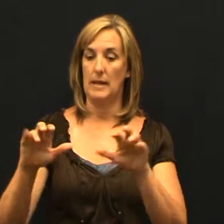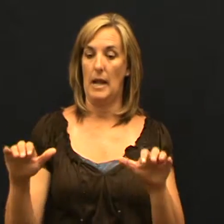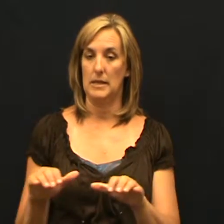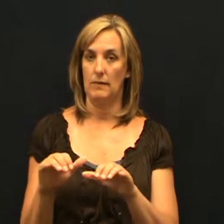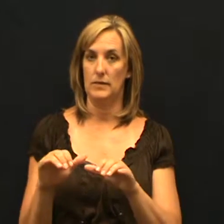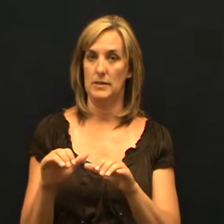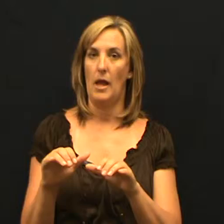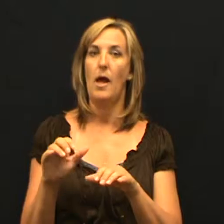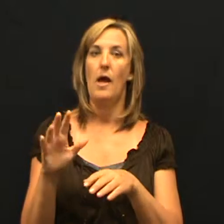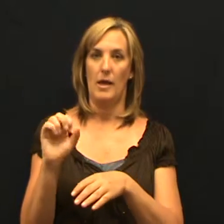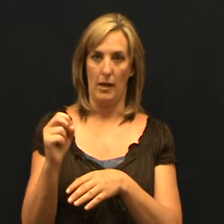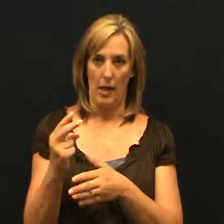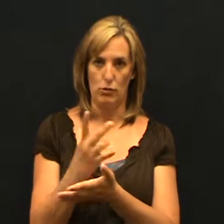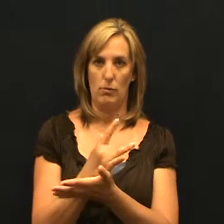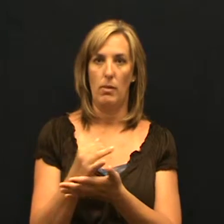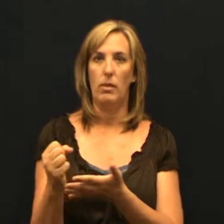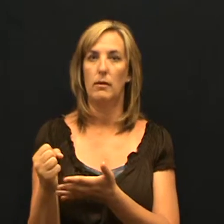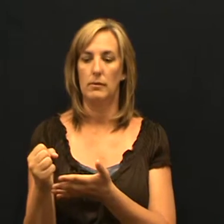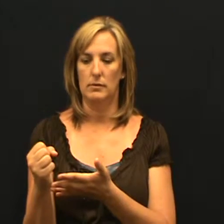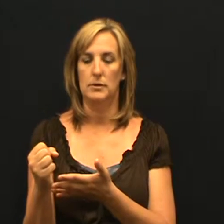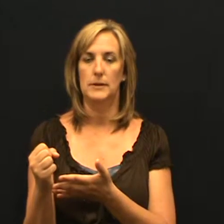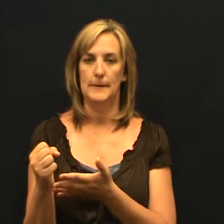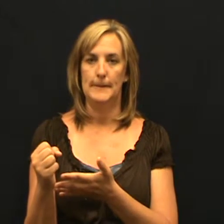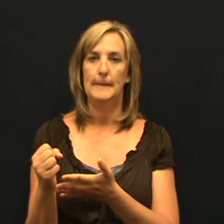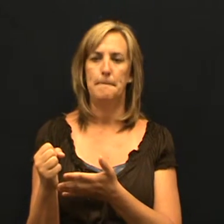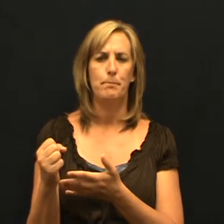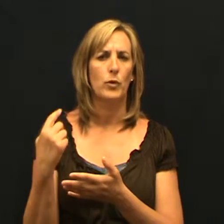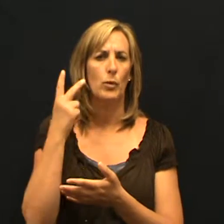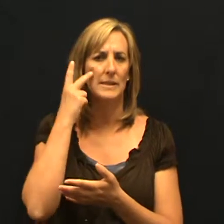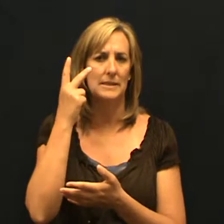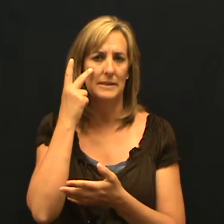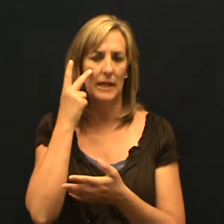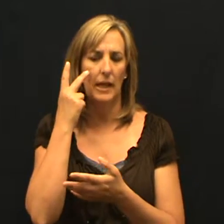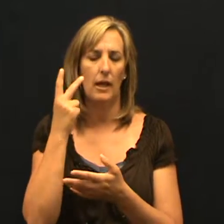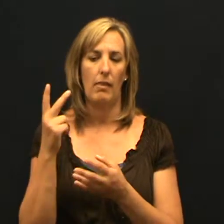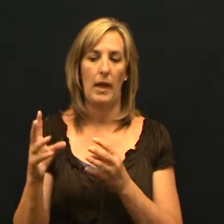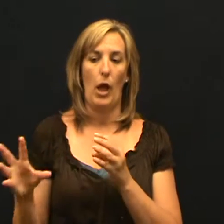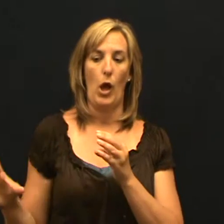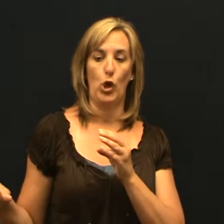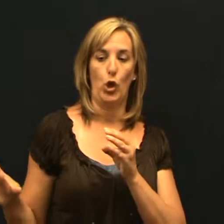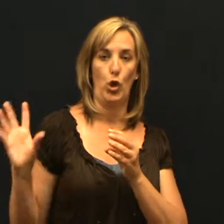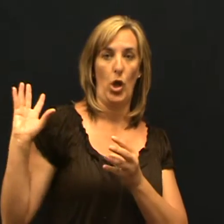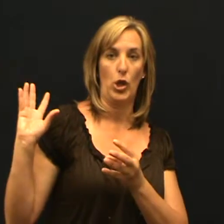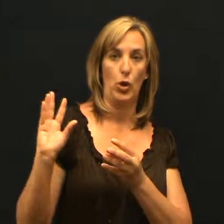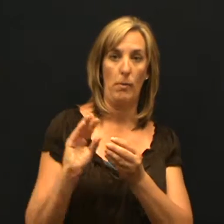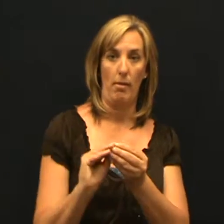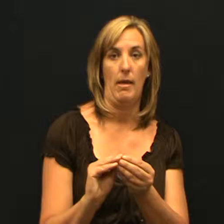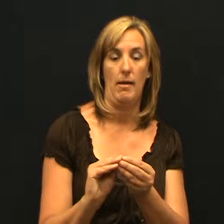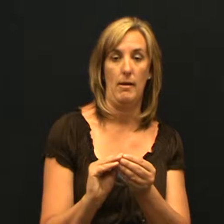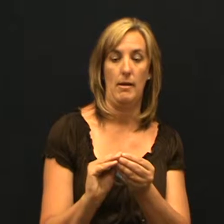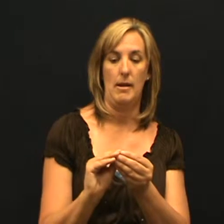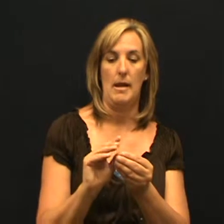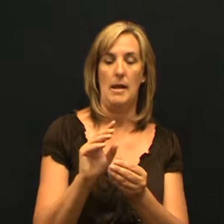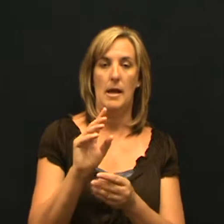cash. We see accumulated depreciation that went up from the beginning of the year to the end of the year. And what